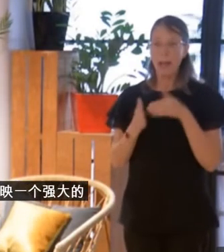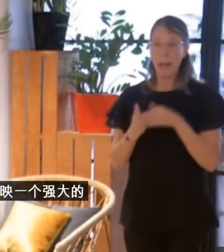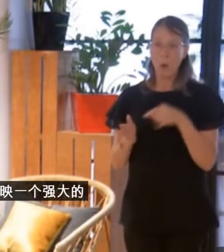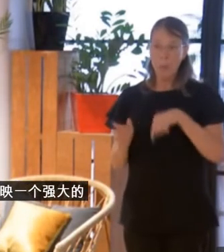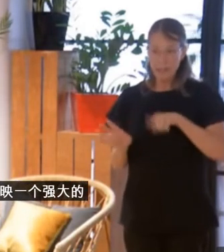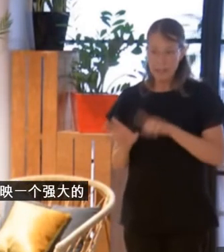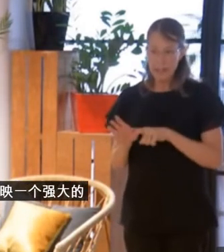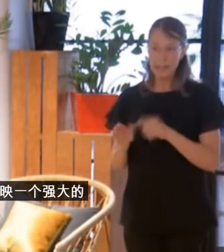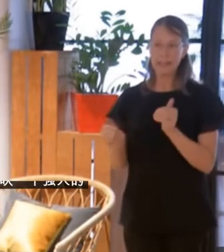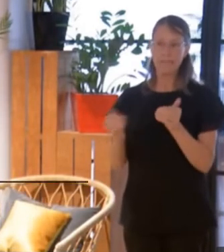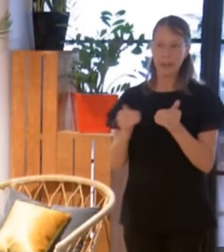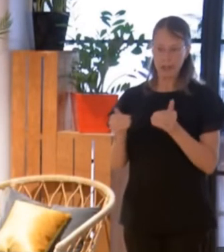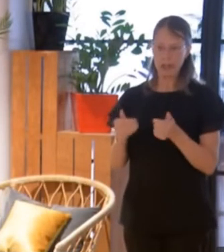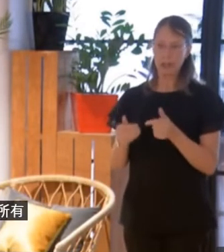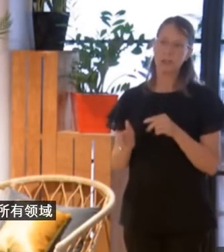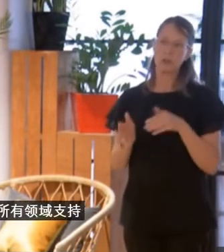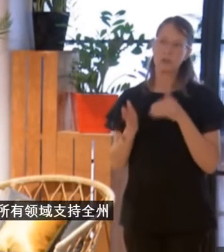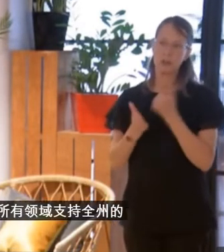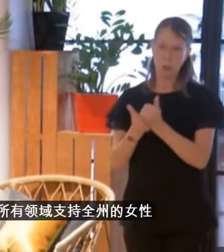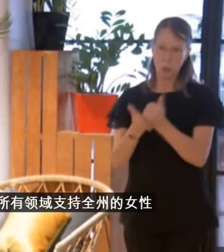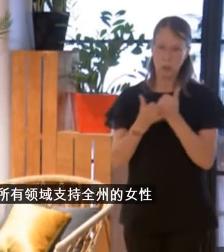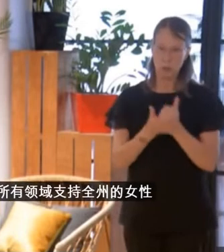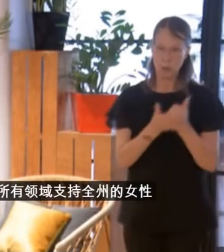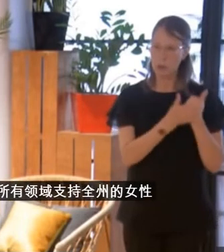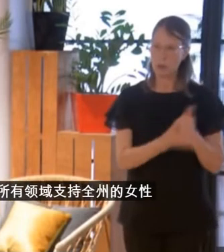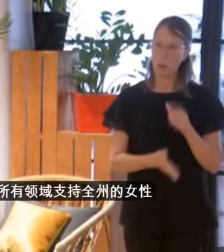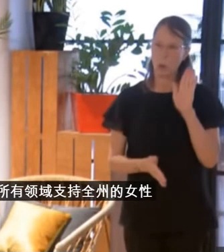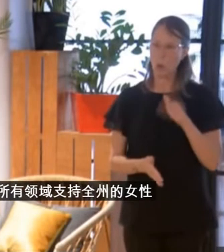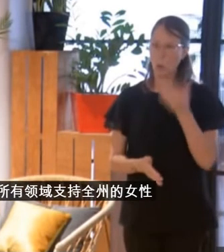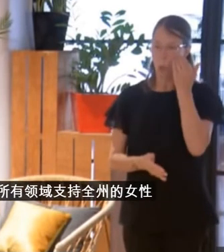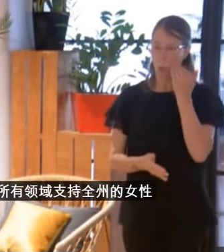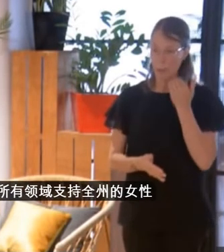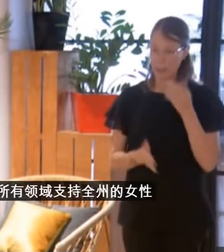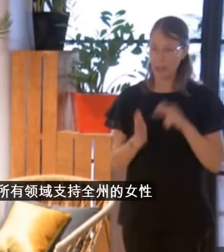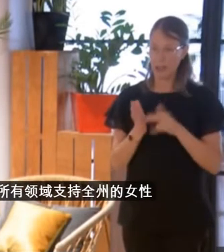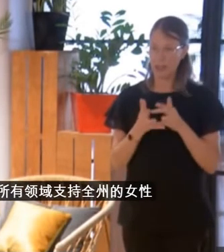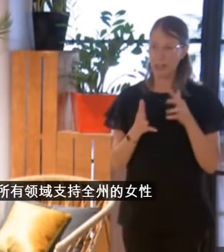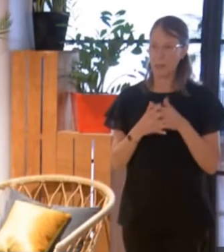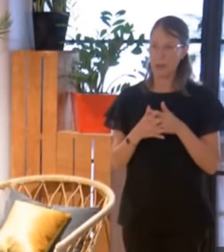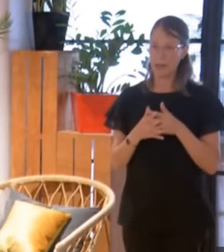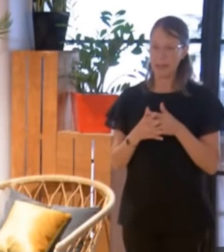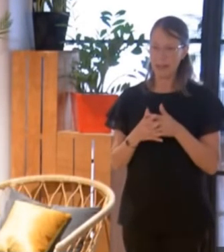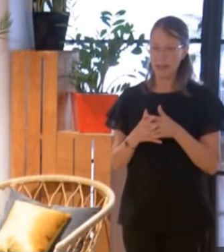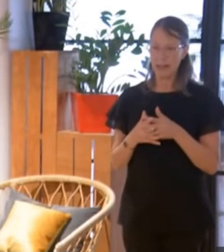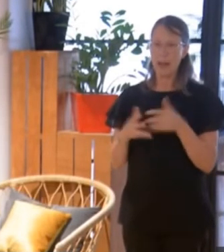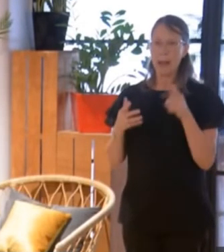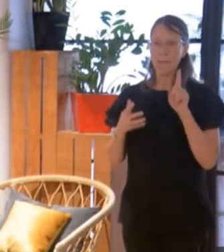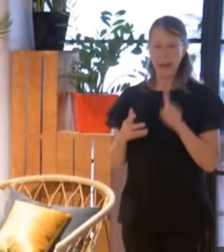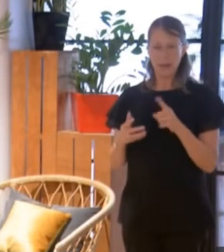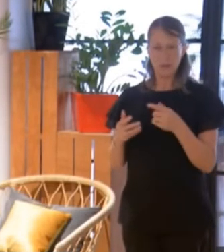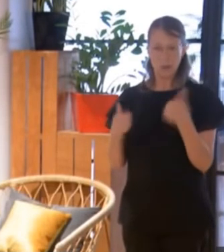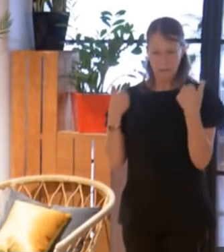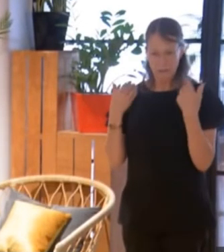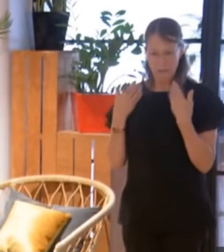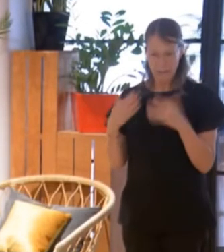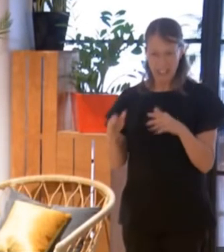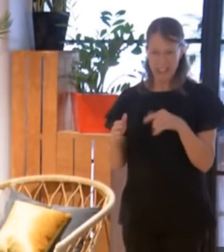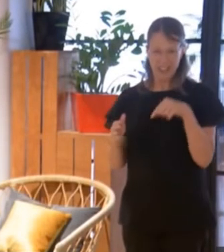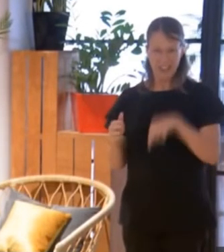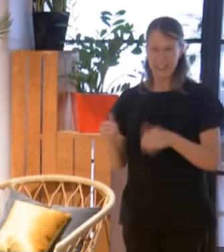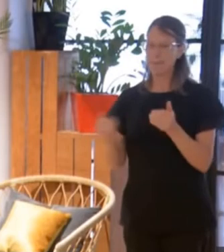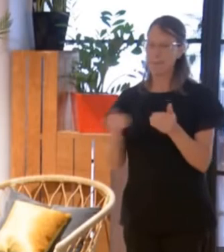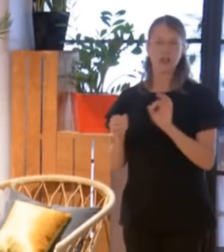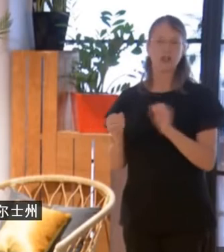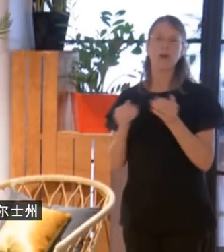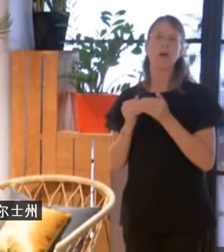budget that supports women all around the state in all of the areas you've already heard about, but will not let go of a narrative that says across New South